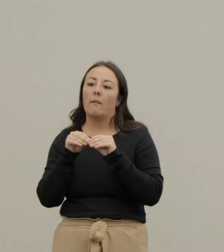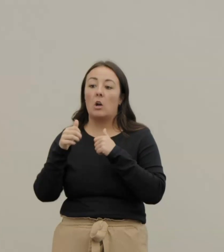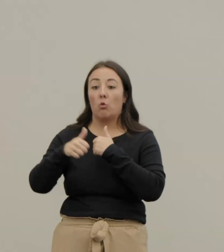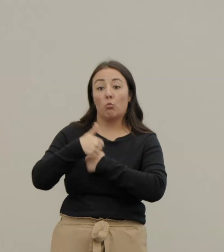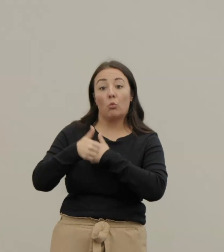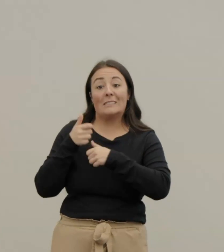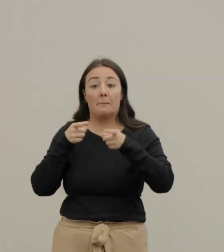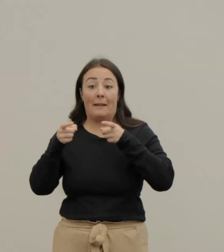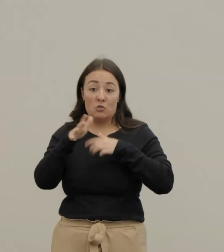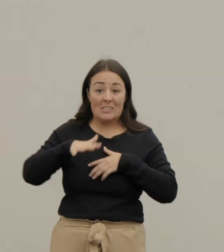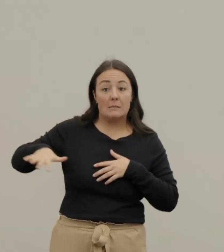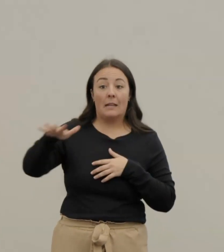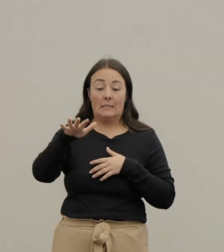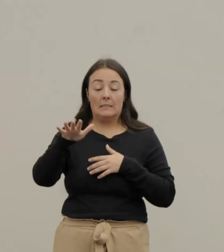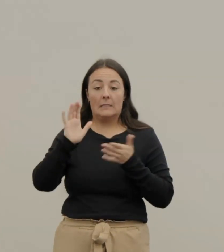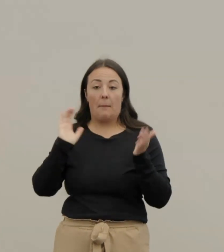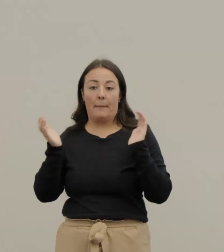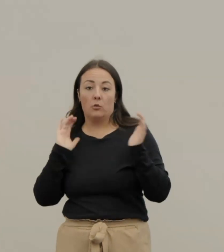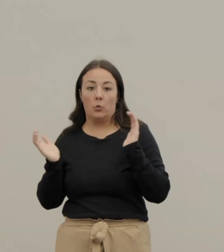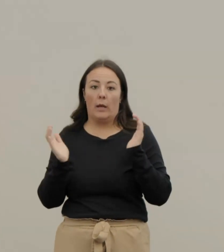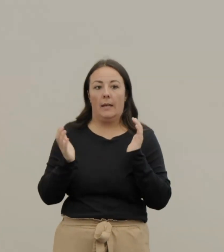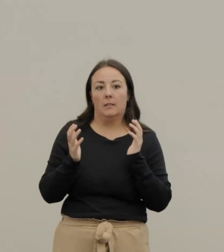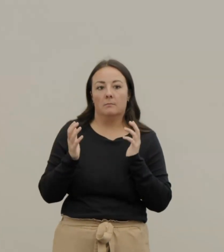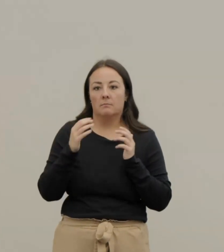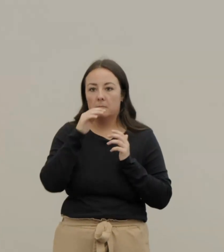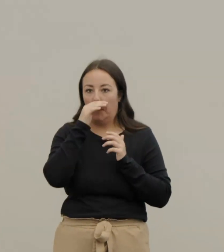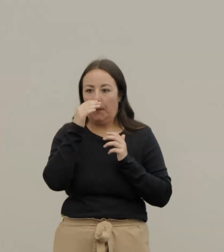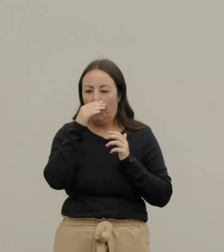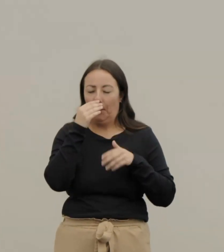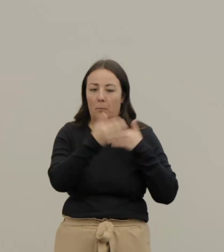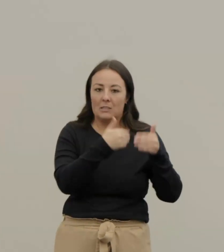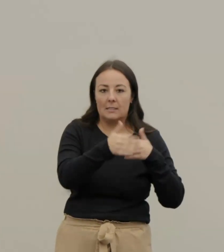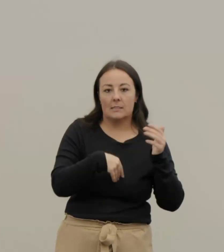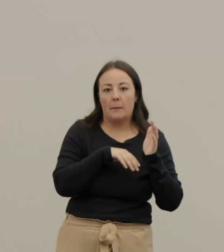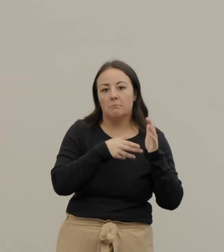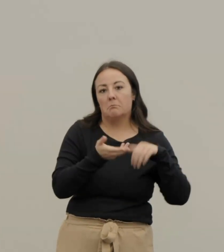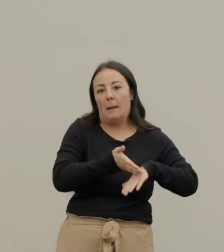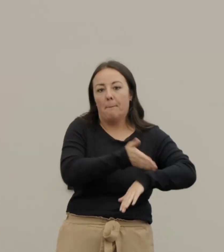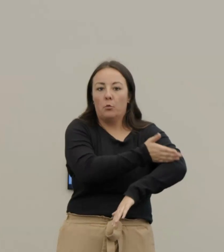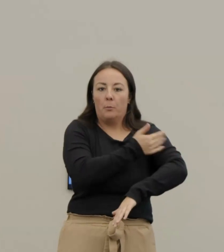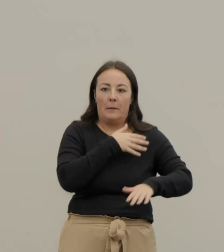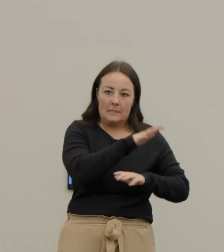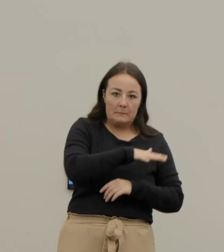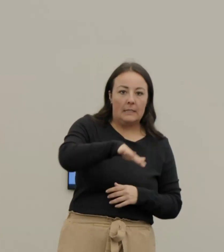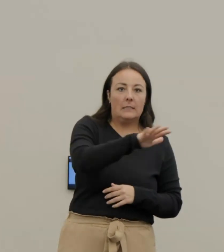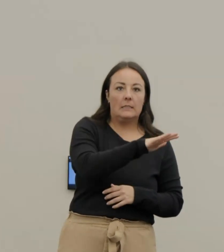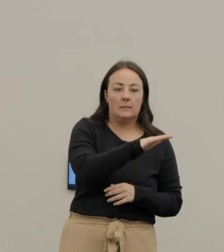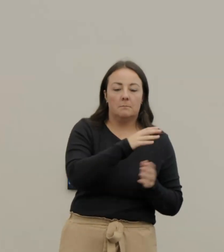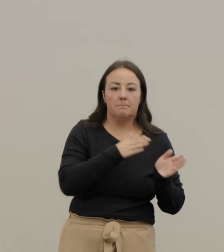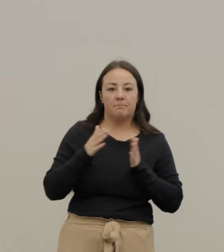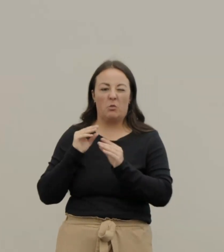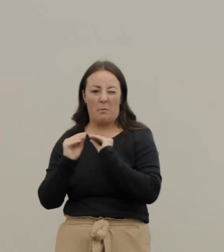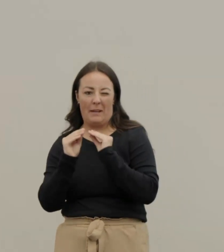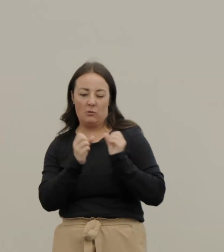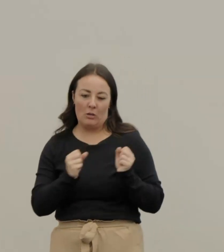space, as well as a process improvement place. But this one in particular, remediation strategy, leans into risk management,